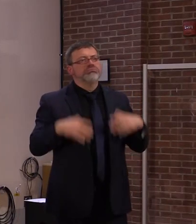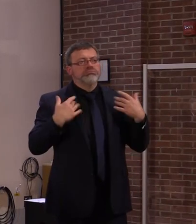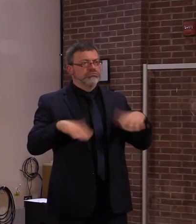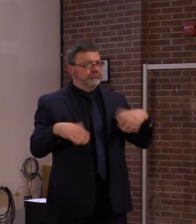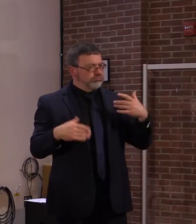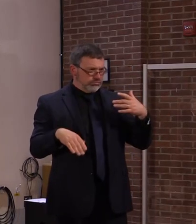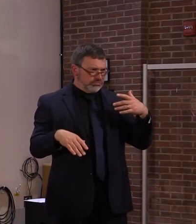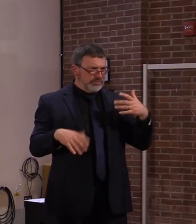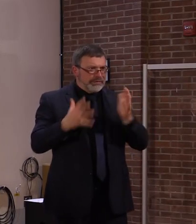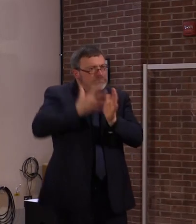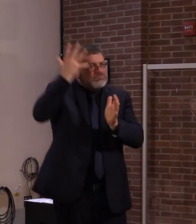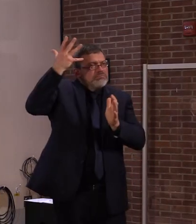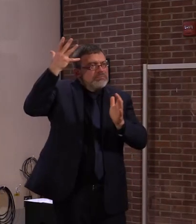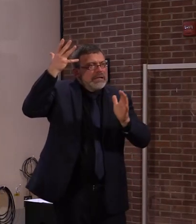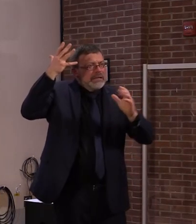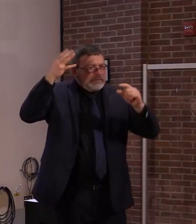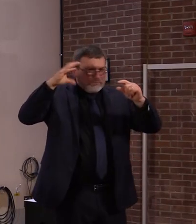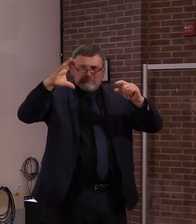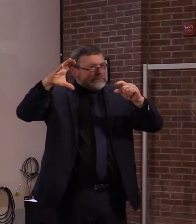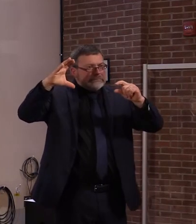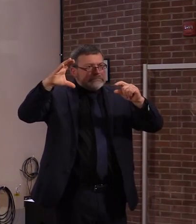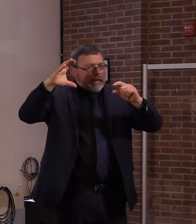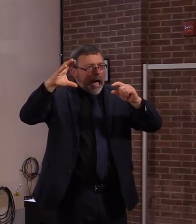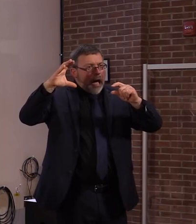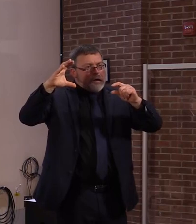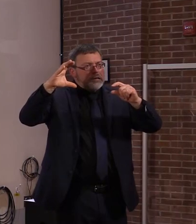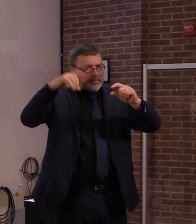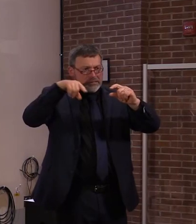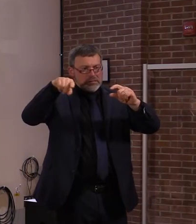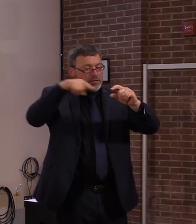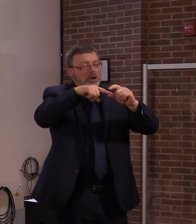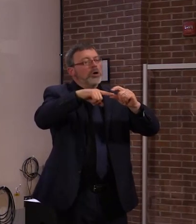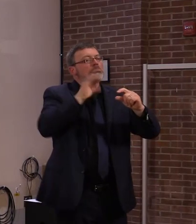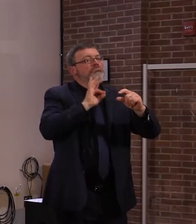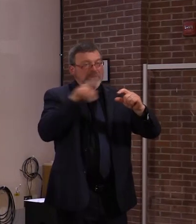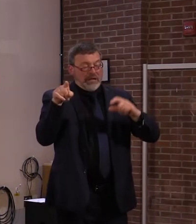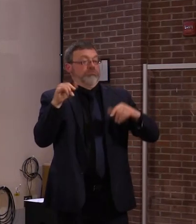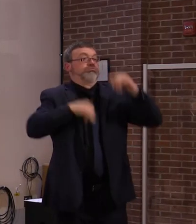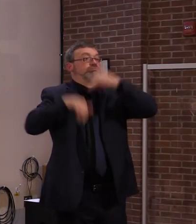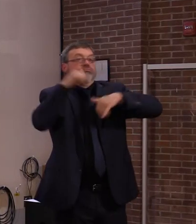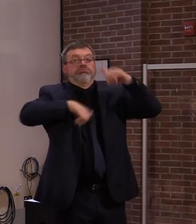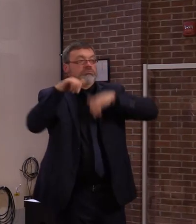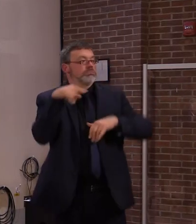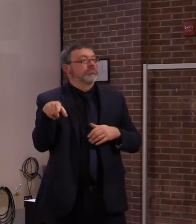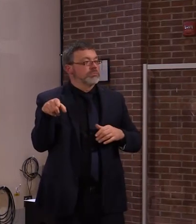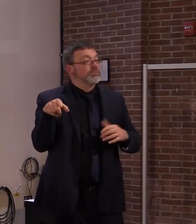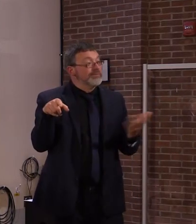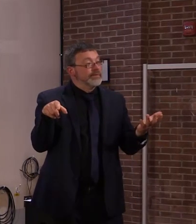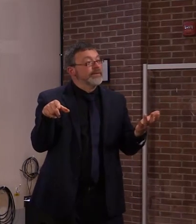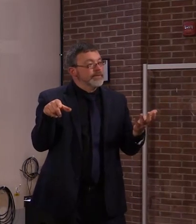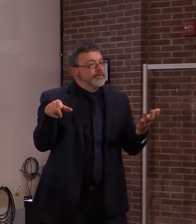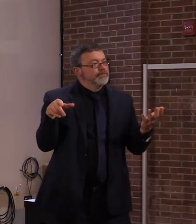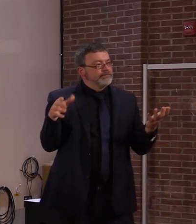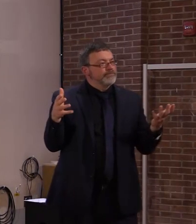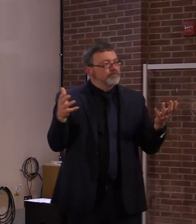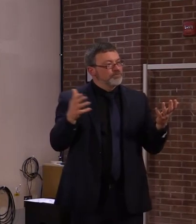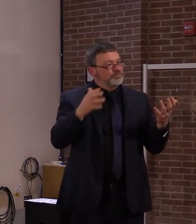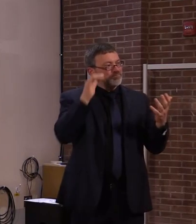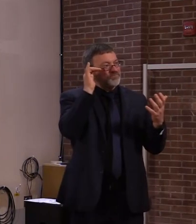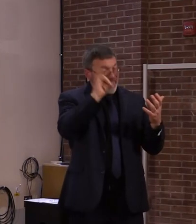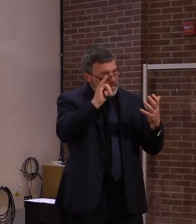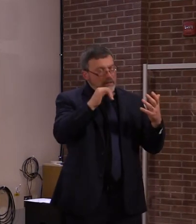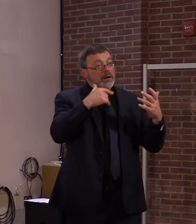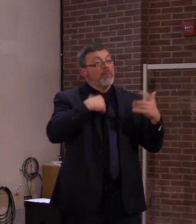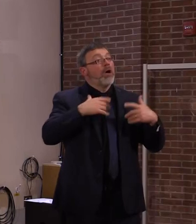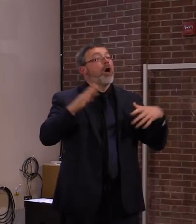have, and 500 in shelters. We're trying to build 500 more shelter spaces, not build, but find 500